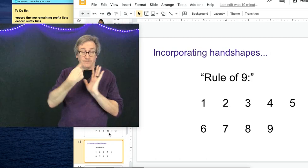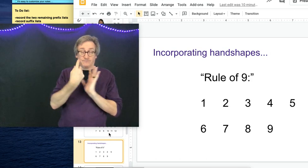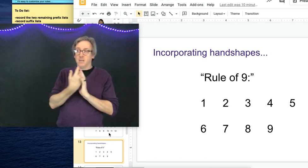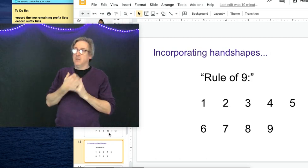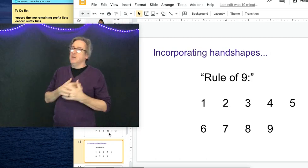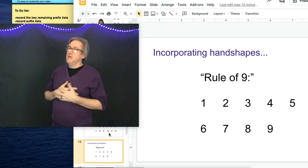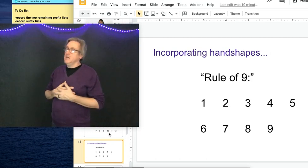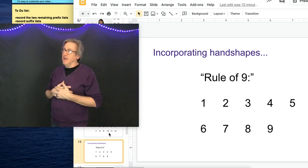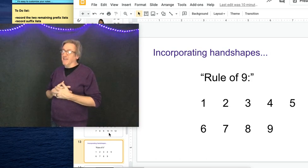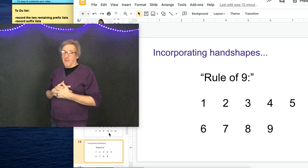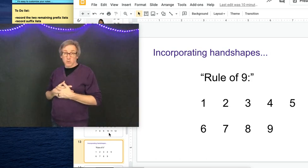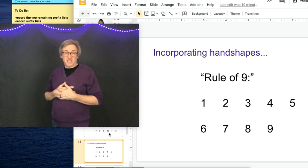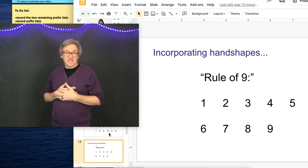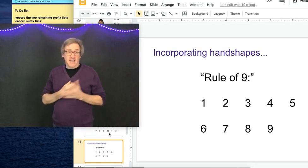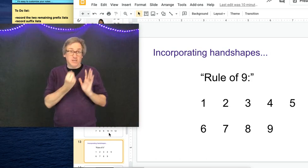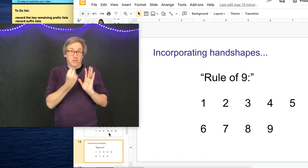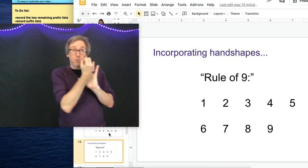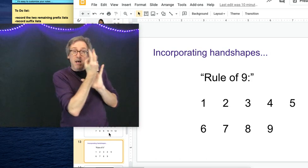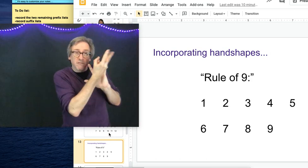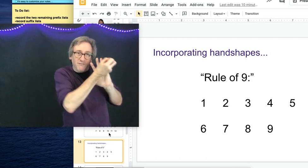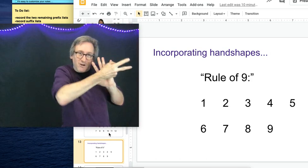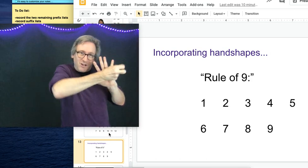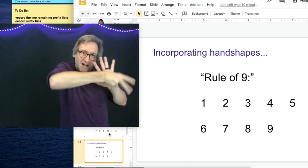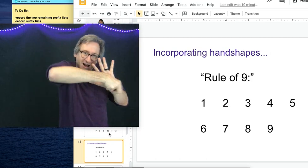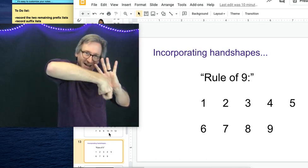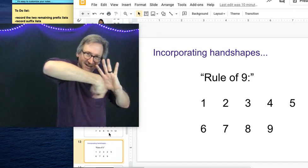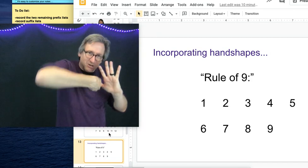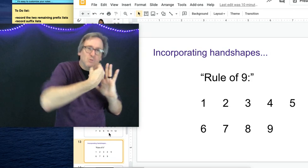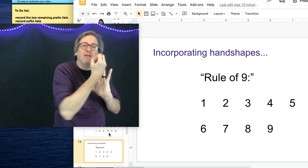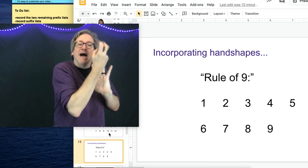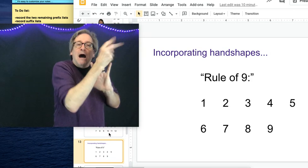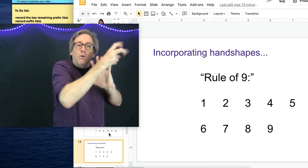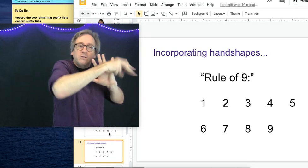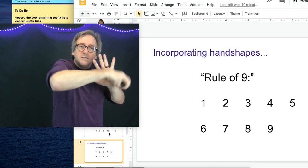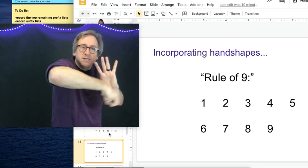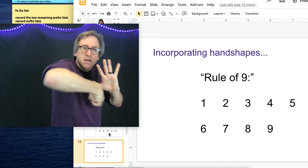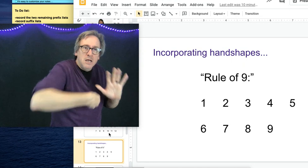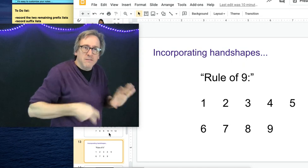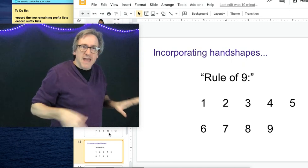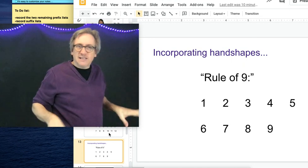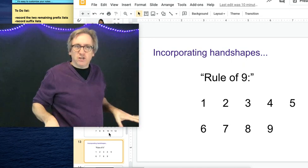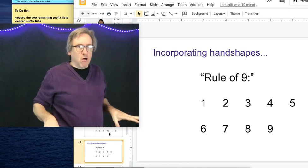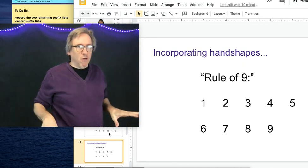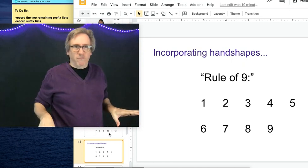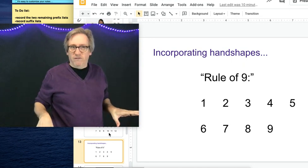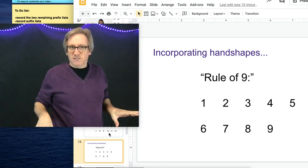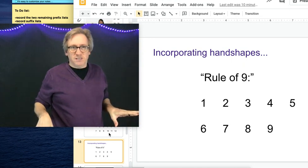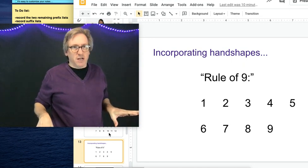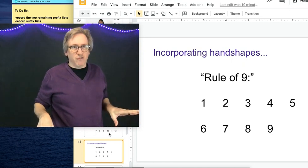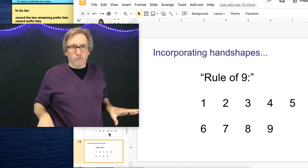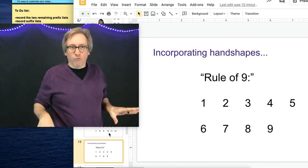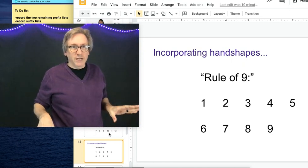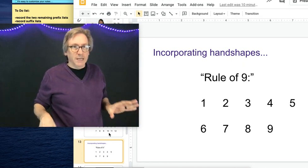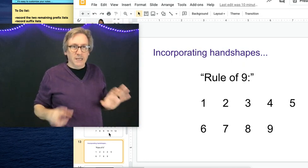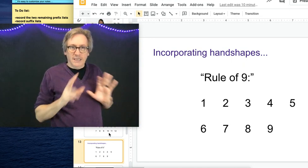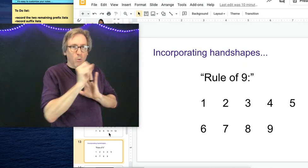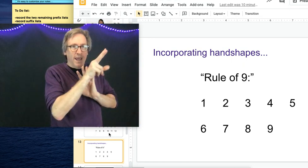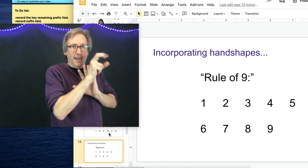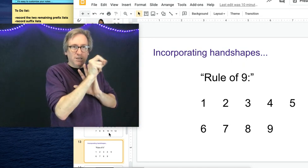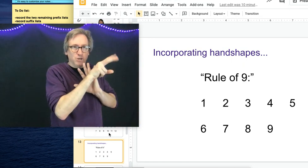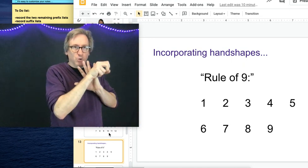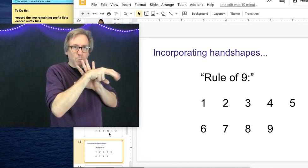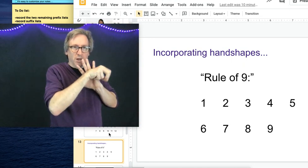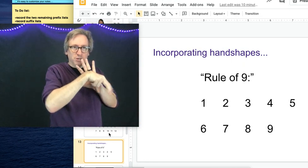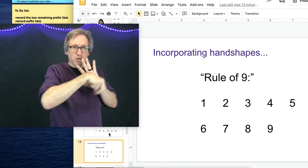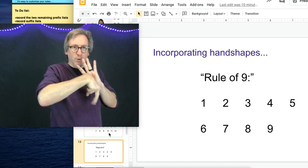shape. If I were to sign 12 o'clock or 12 hours, that's all of a sudden really